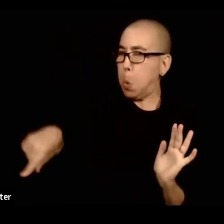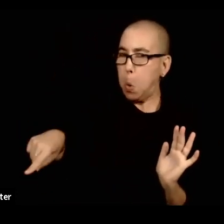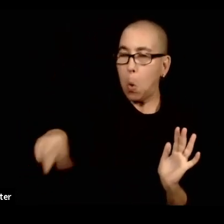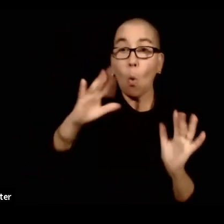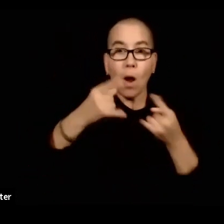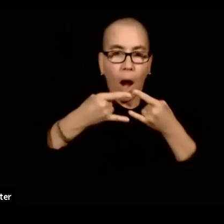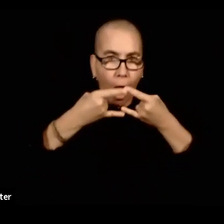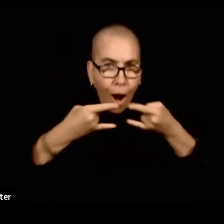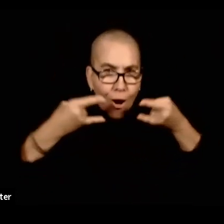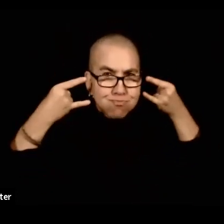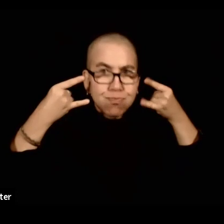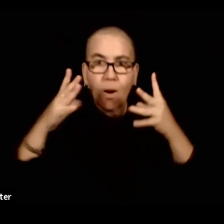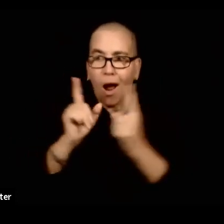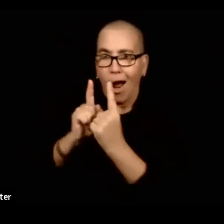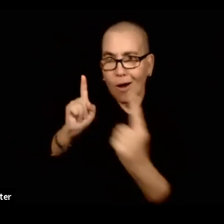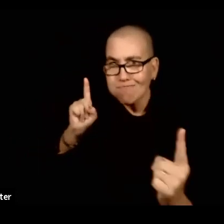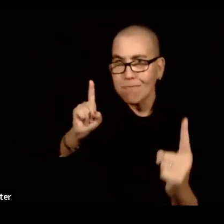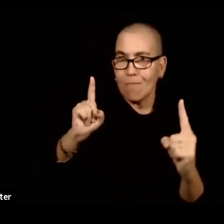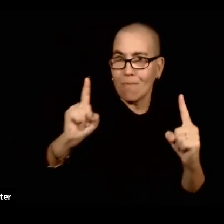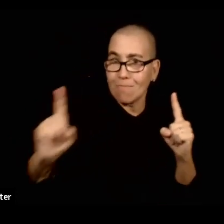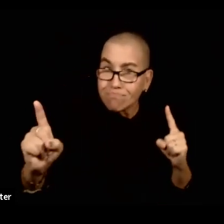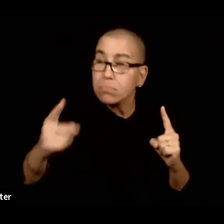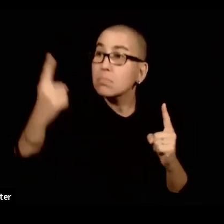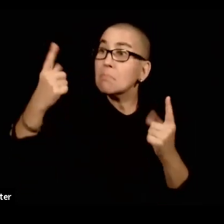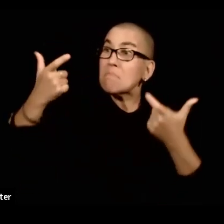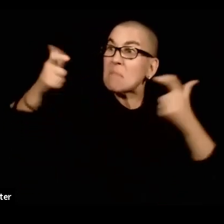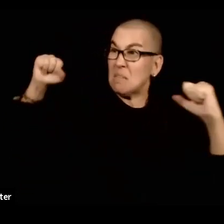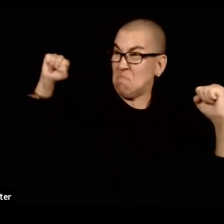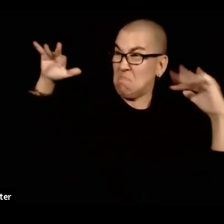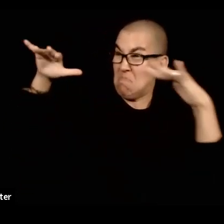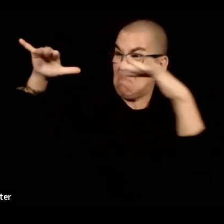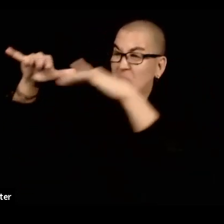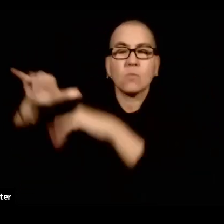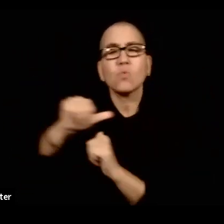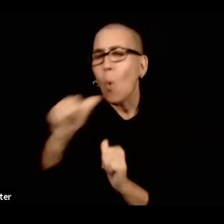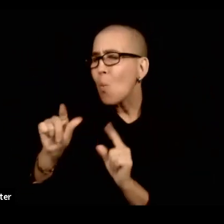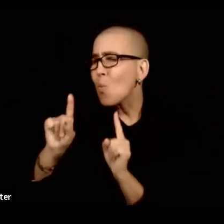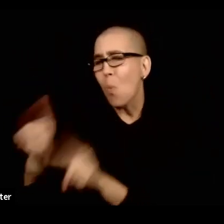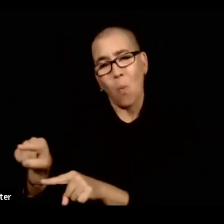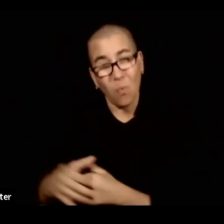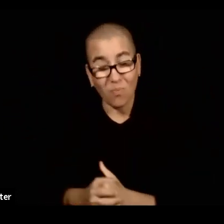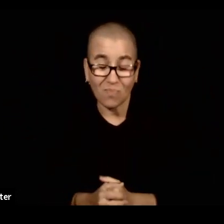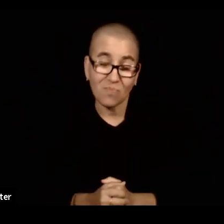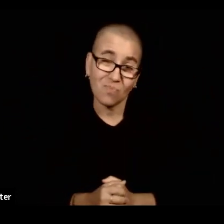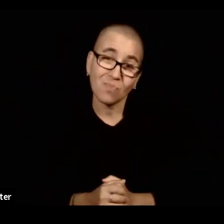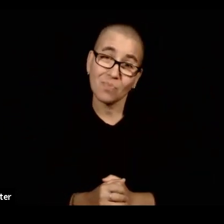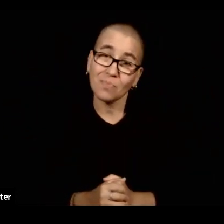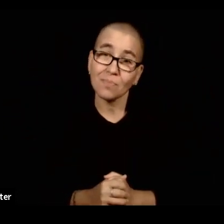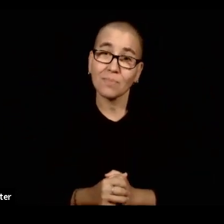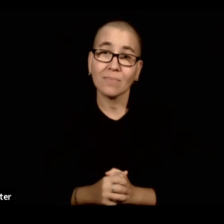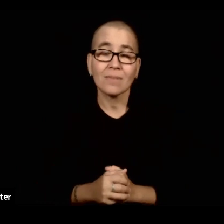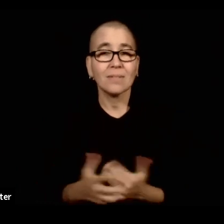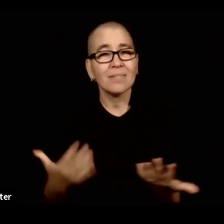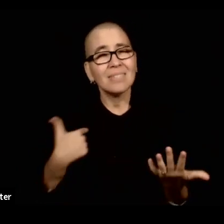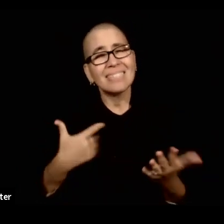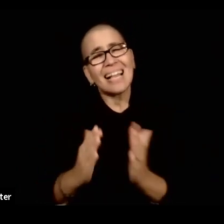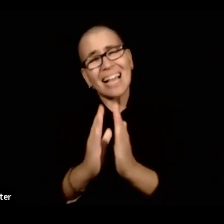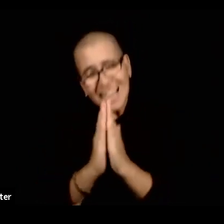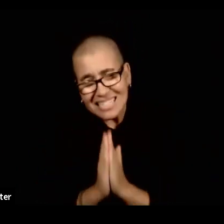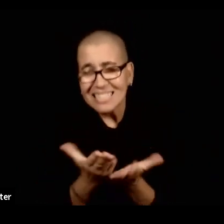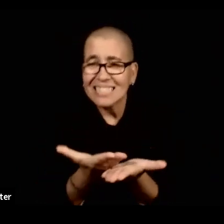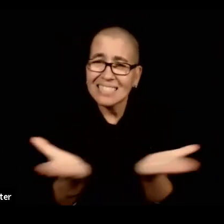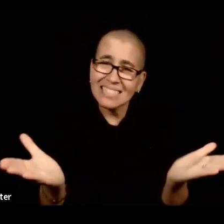large crowds and close gatherings. We ask everyone, and even especially those who might be resistant to taking these